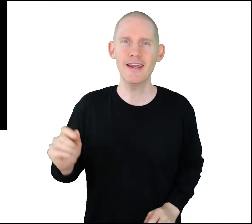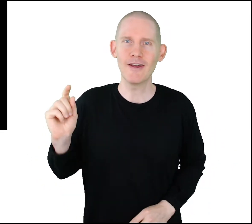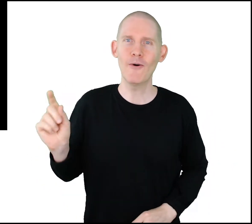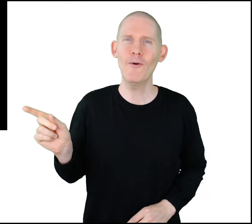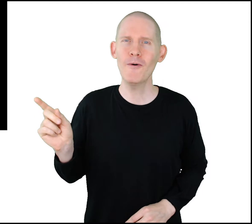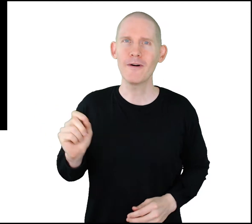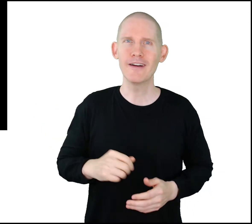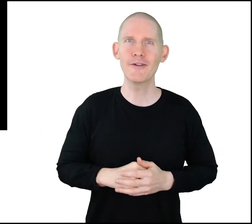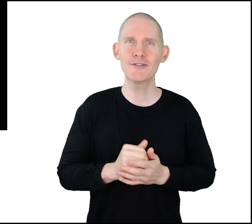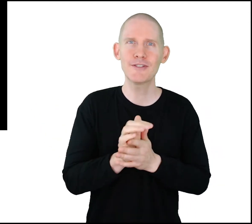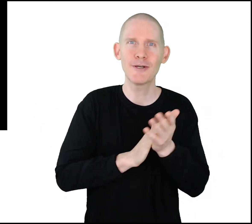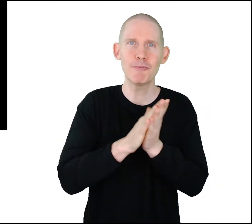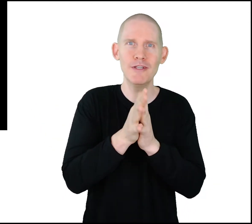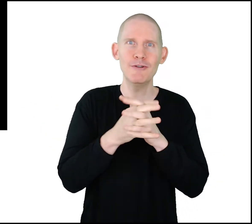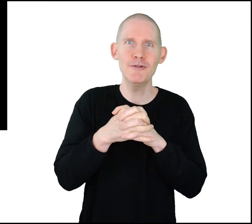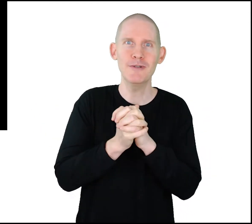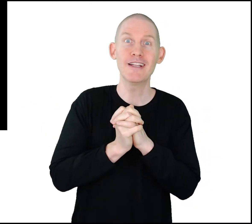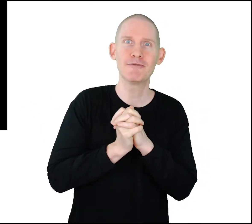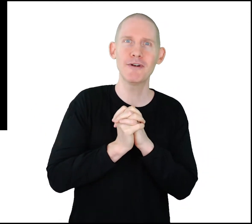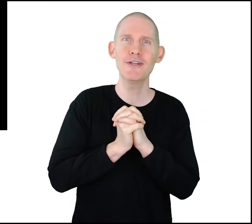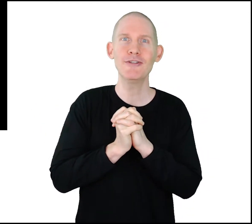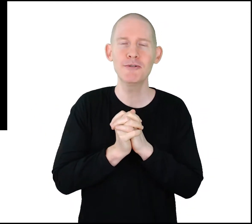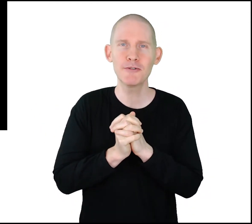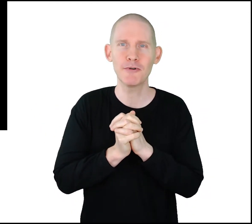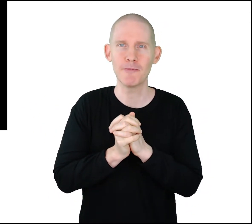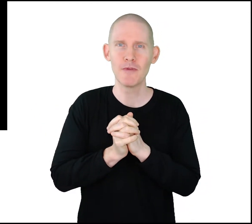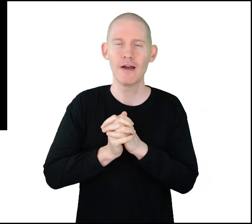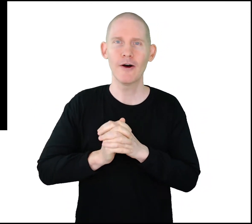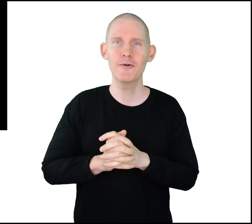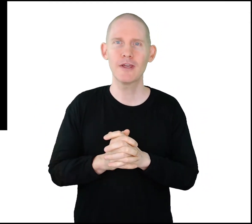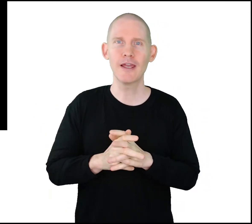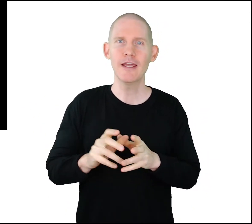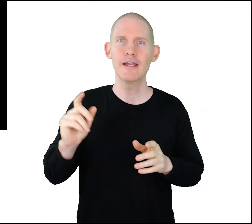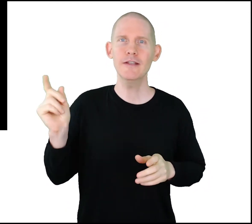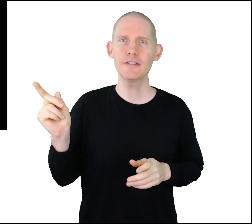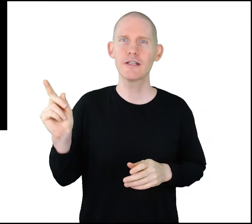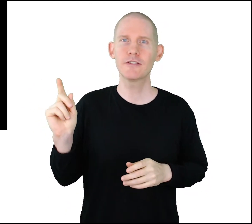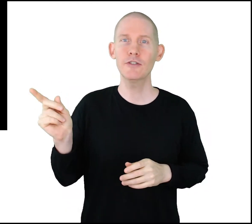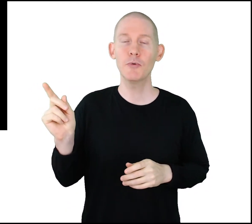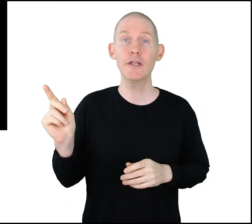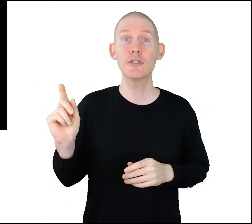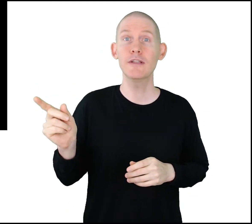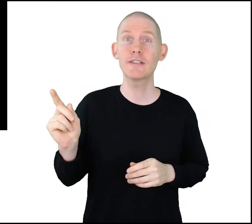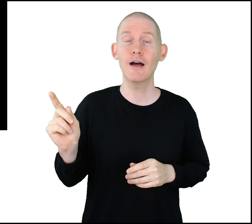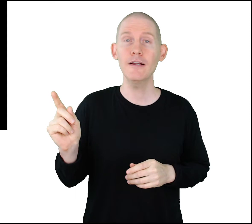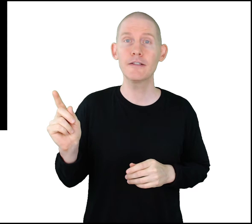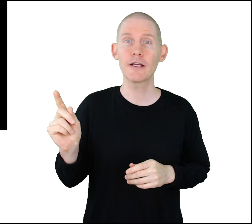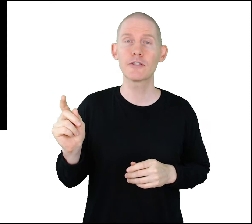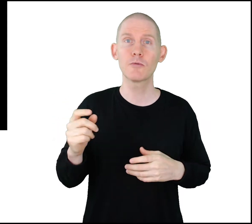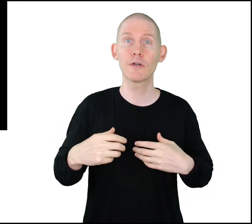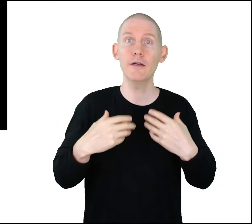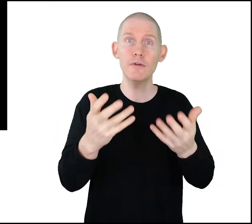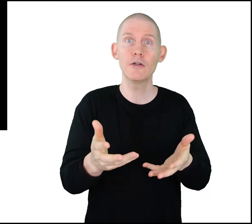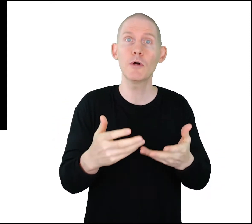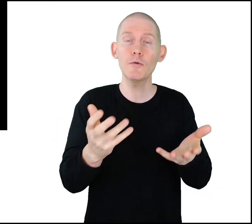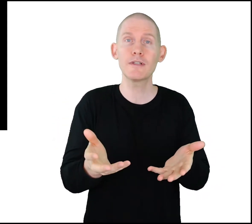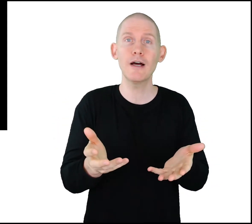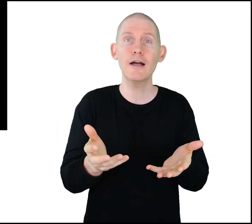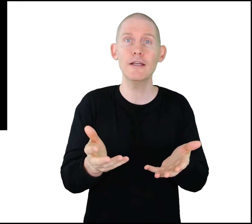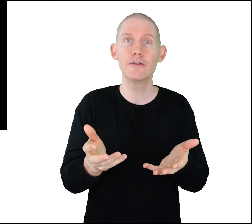Okay, or. Now this is something new and it's very useful. Okay, in this situation, in this context, we're giving whoever we're talking